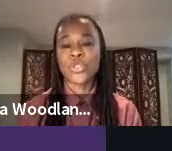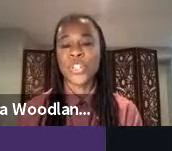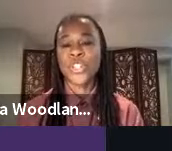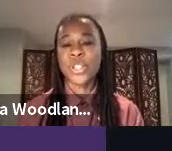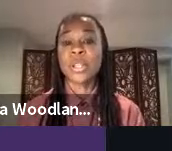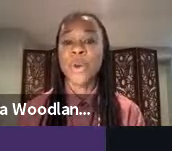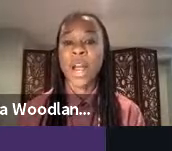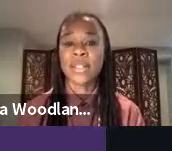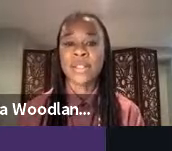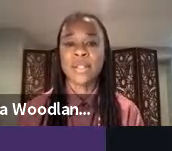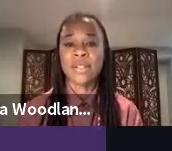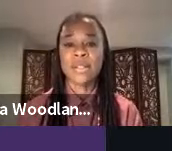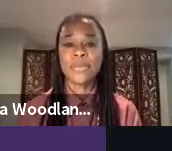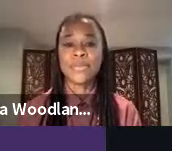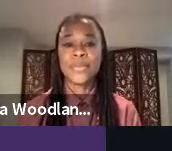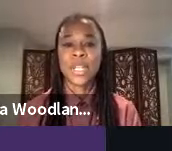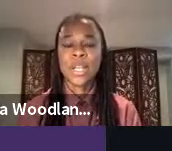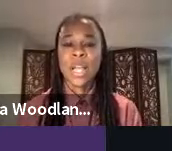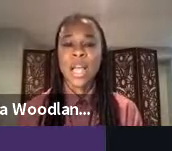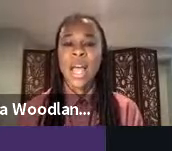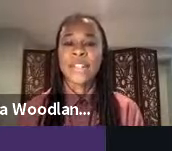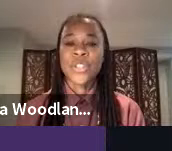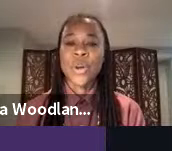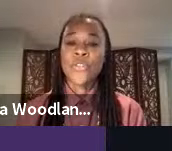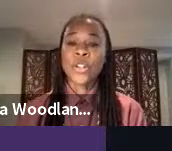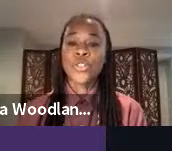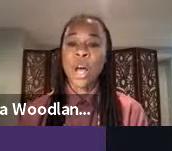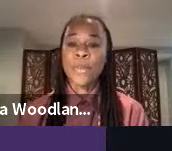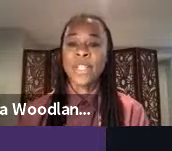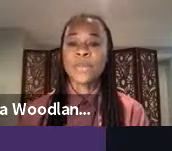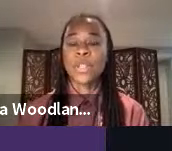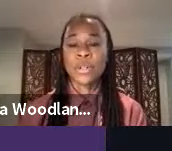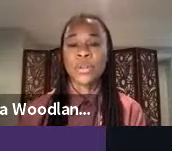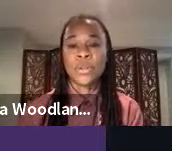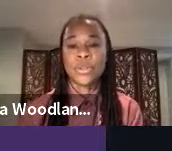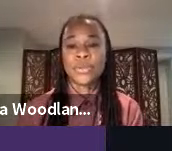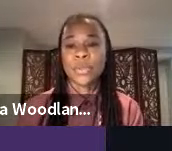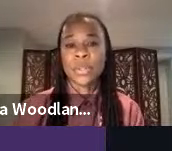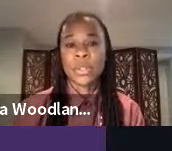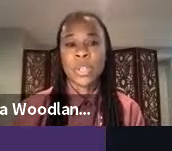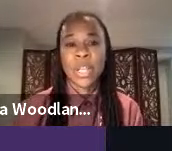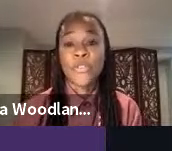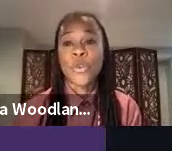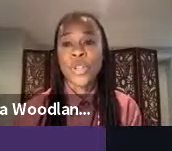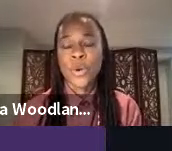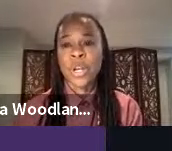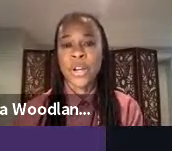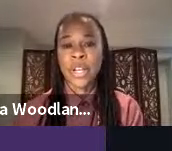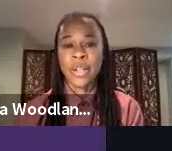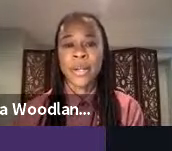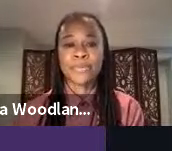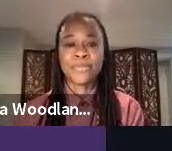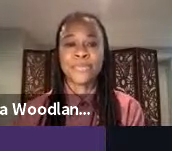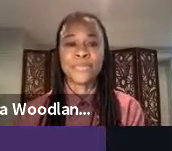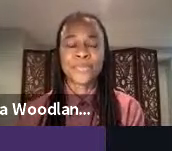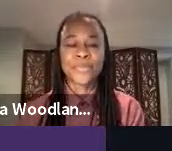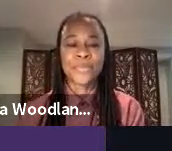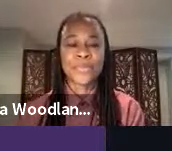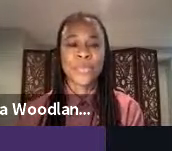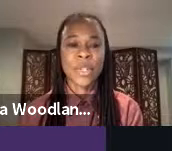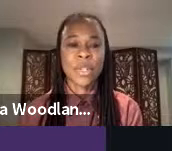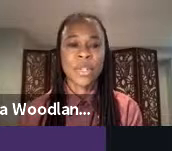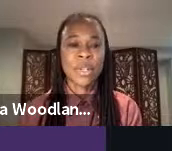tools, traditions, and practices. And so if our trauma is political, therefore so is our healing.